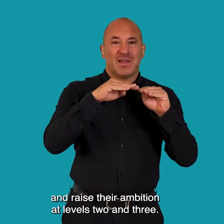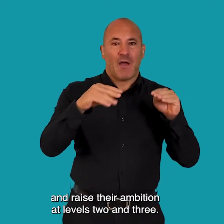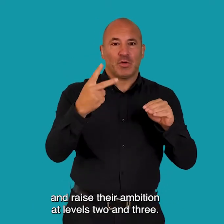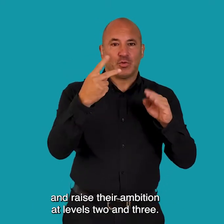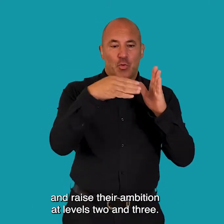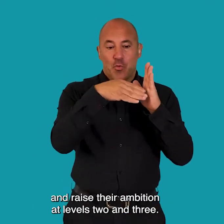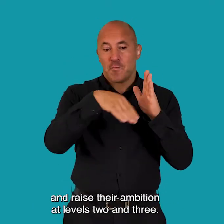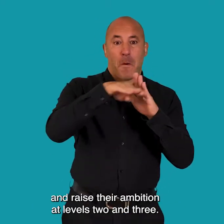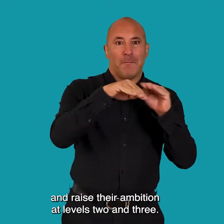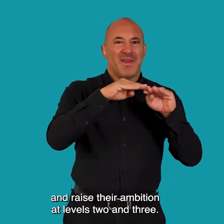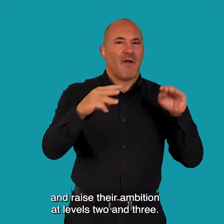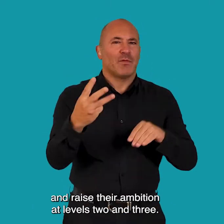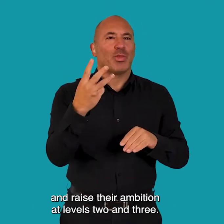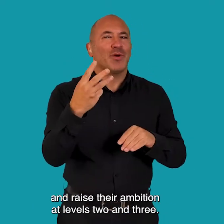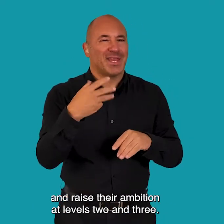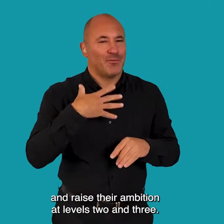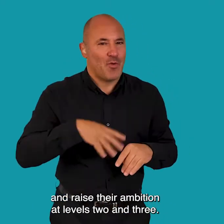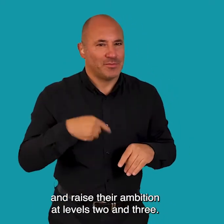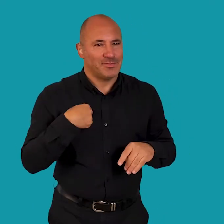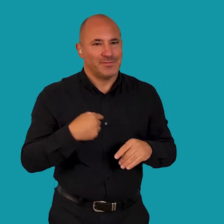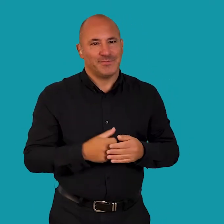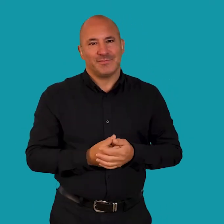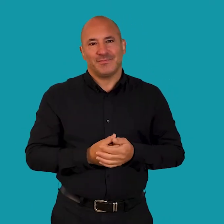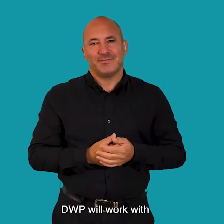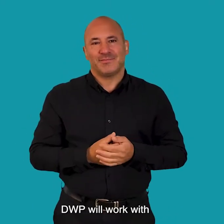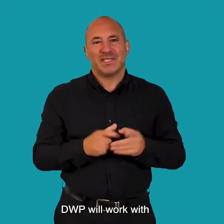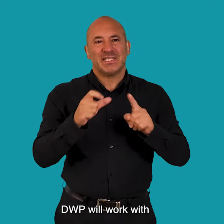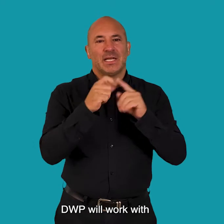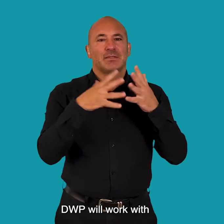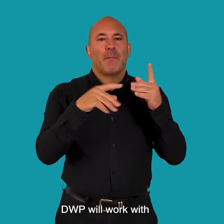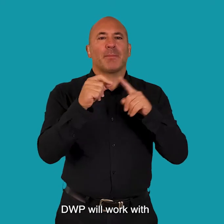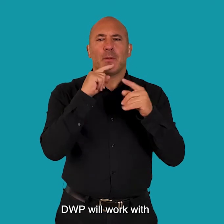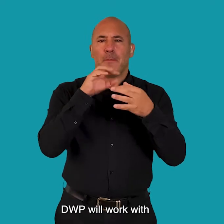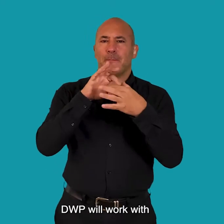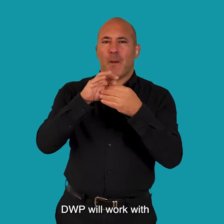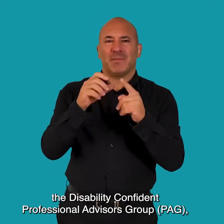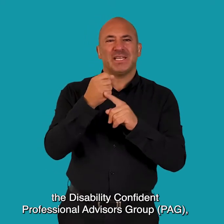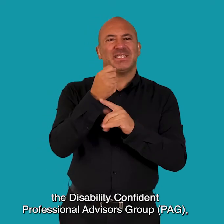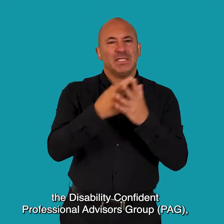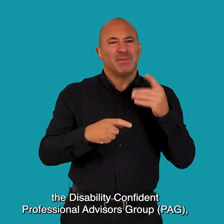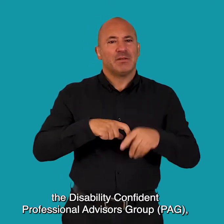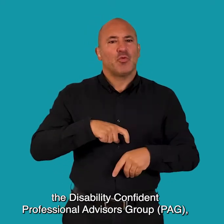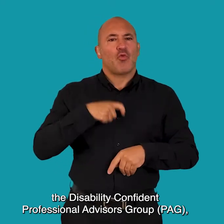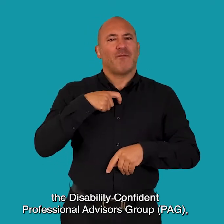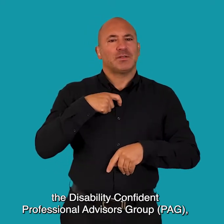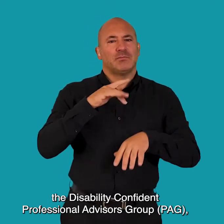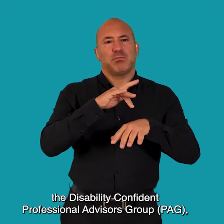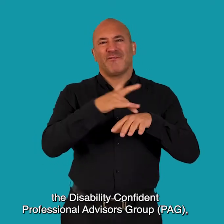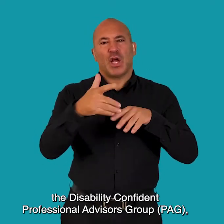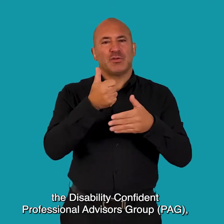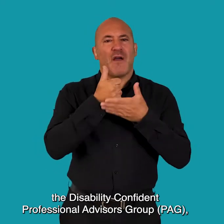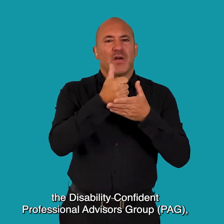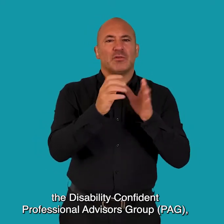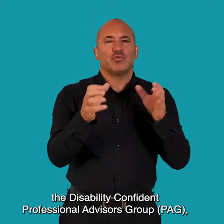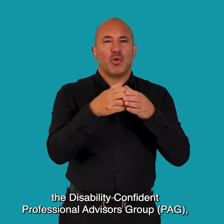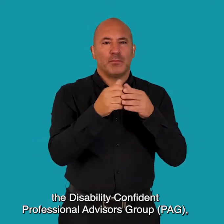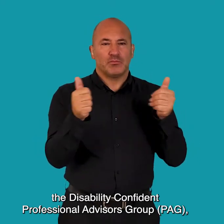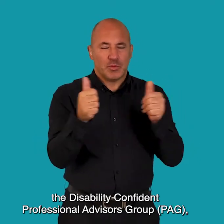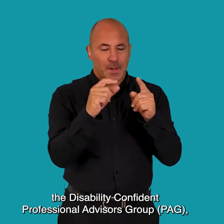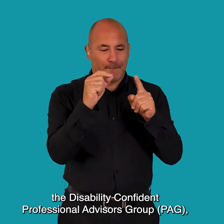their ambition at levels 2 and 3. DWP will work with the Disability Confident Professional Advisors Group,